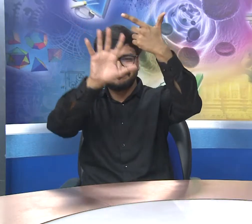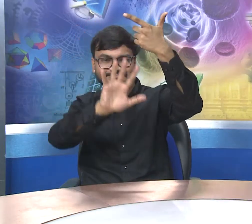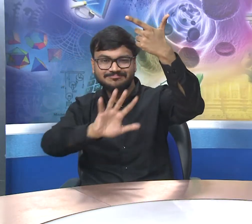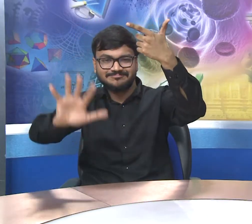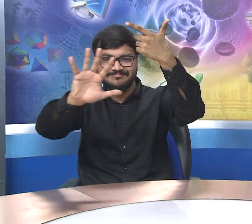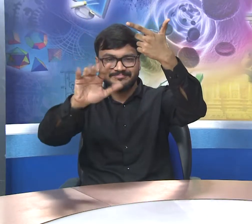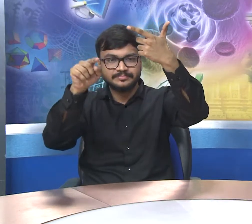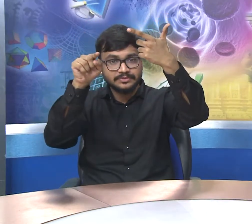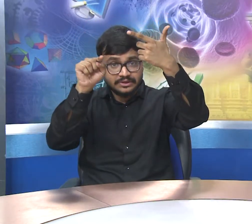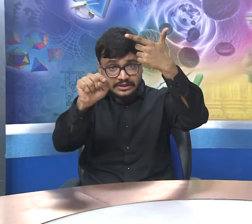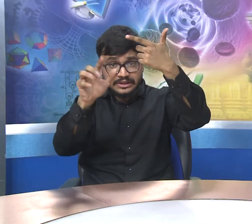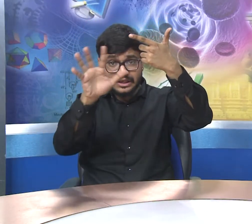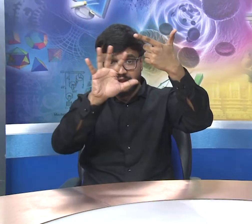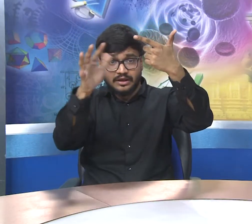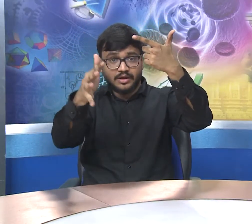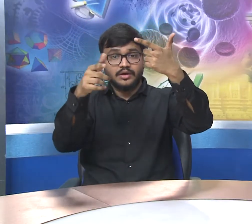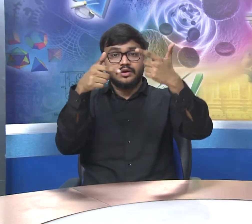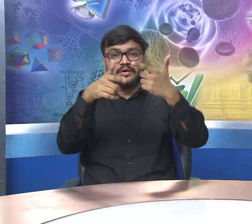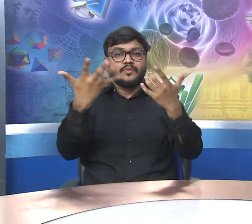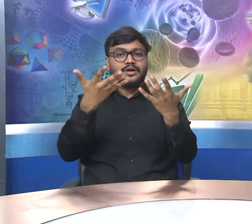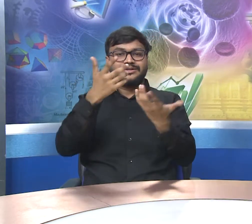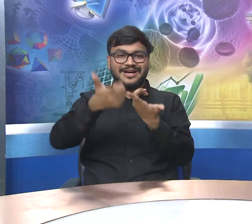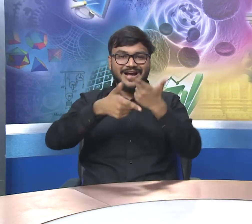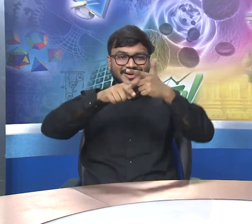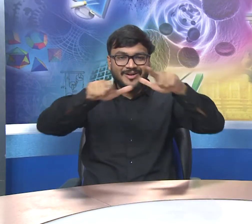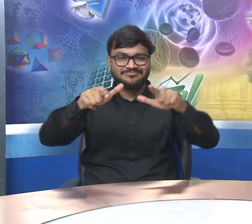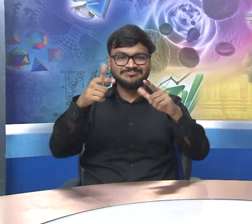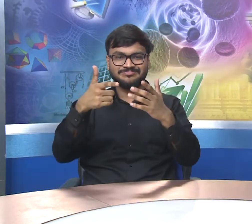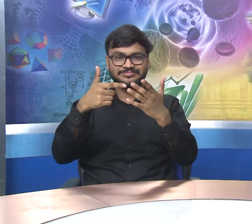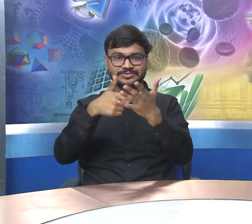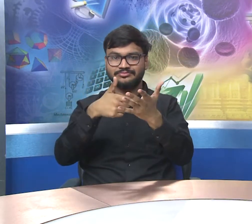users in Western countries is decreasing.